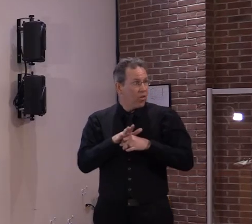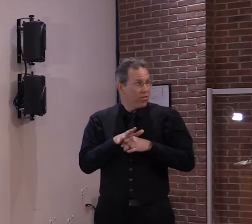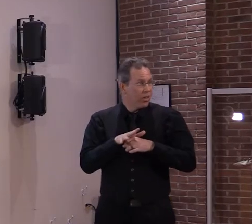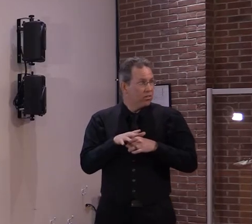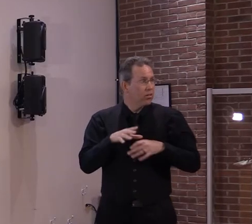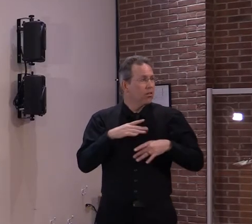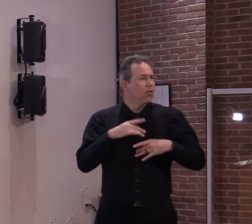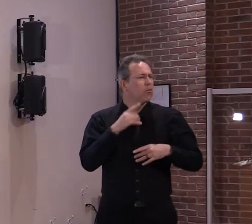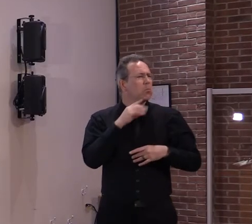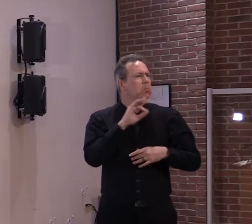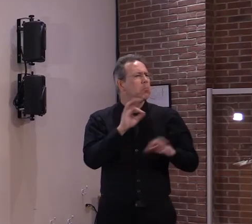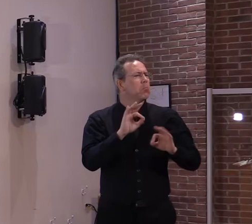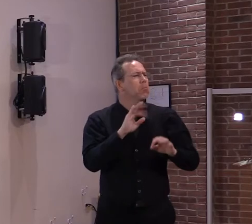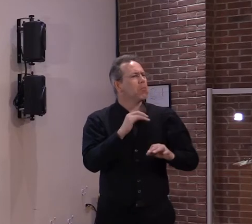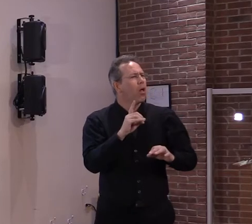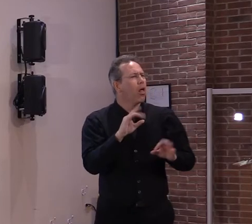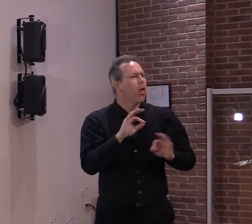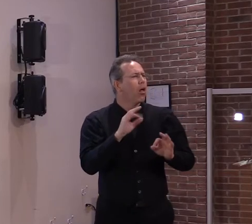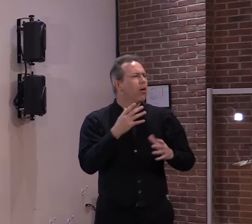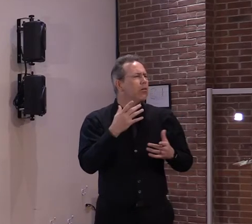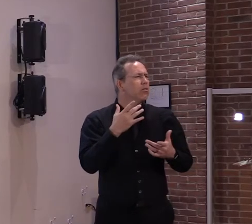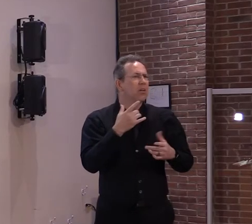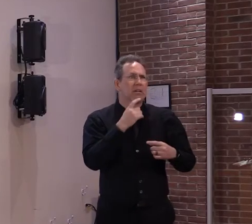markedly symptomatic.